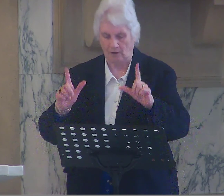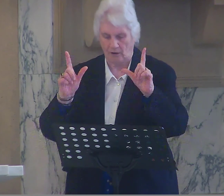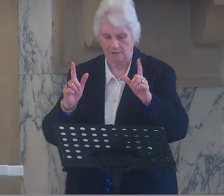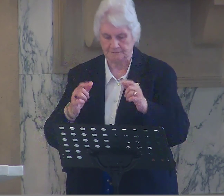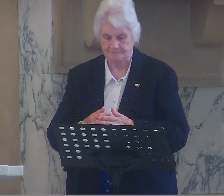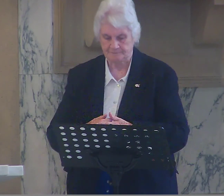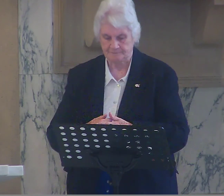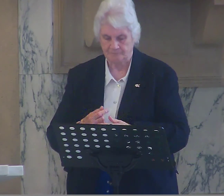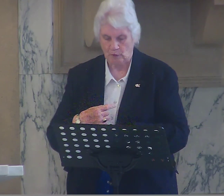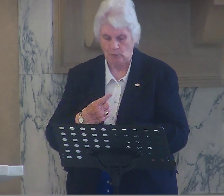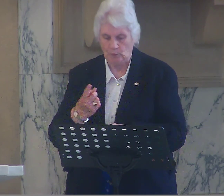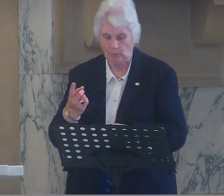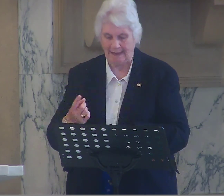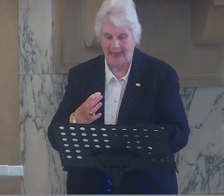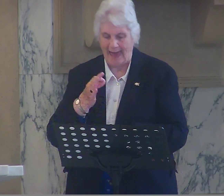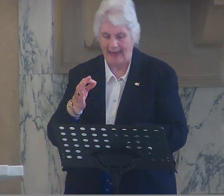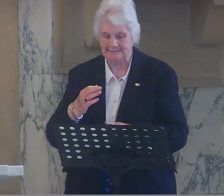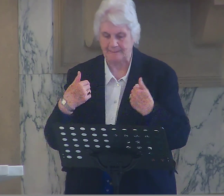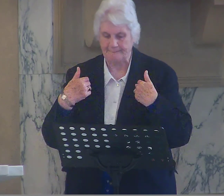We pray to the Lord.